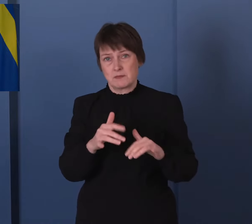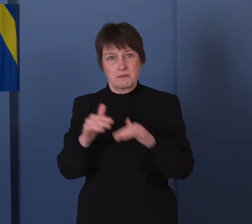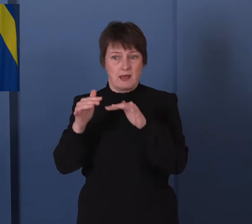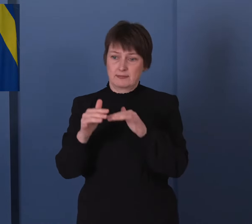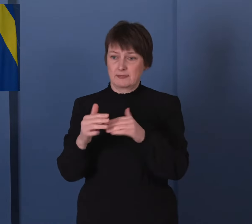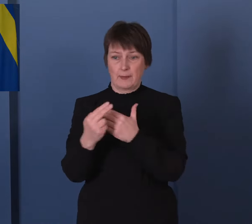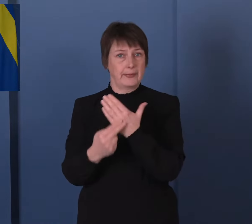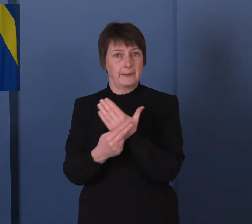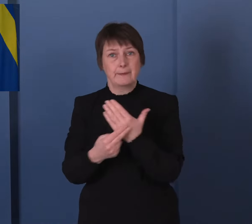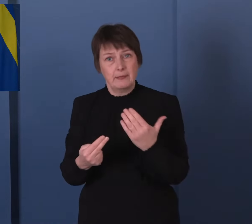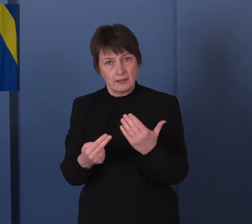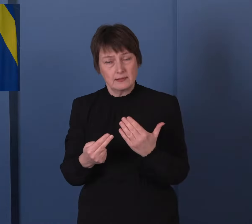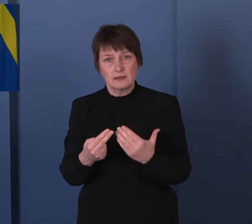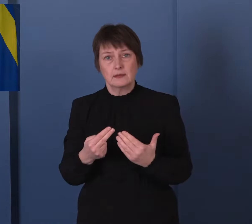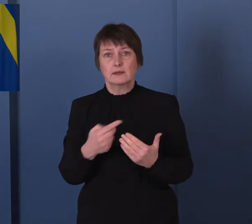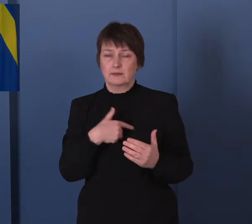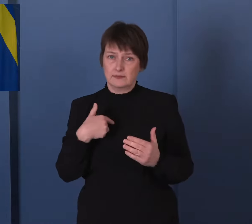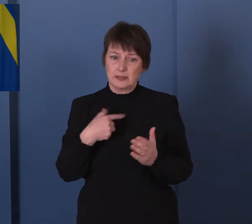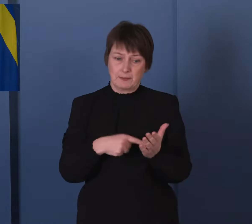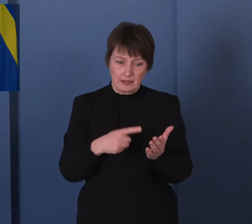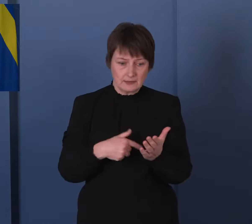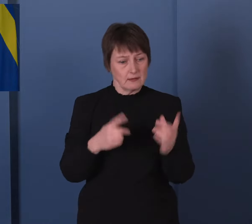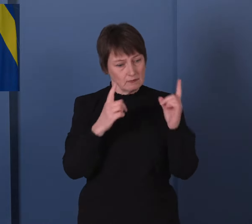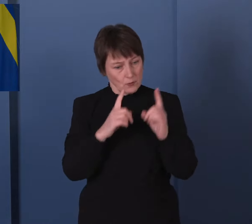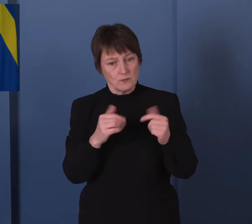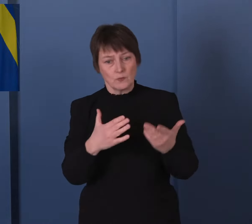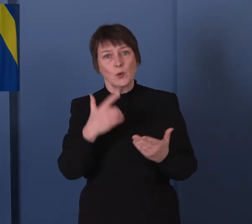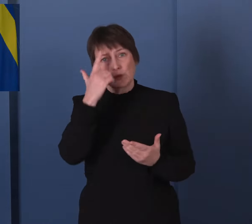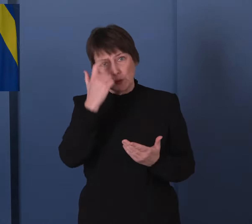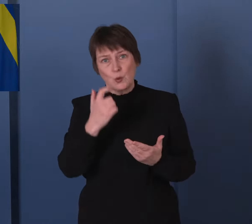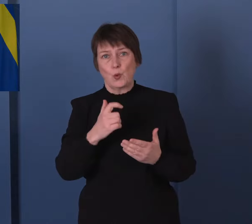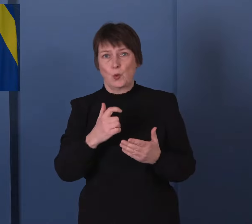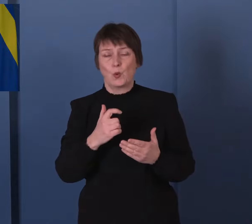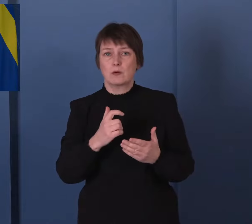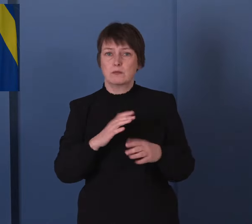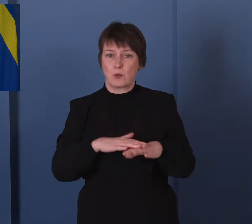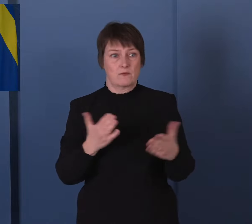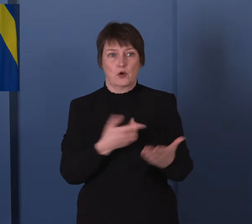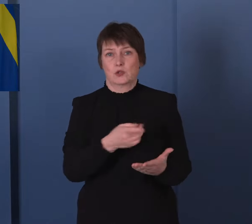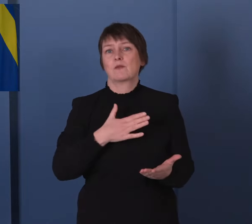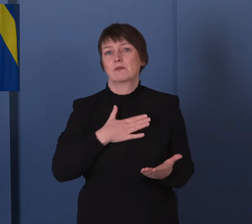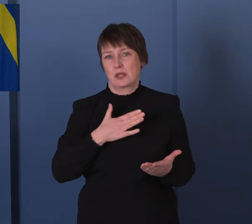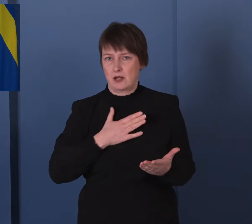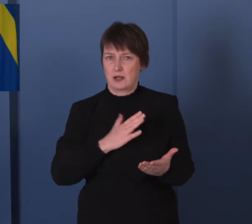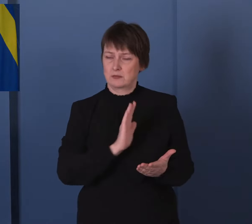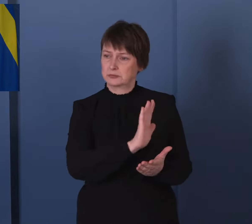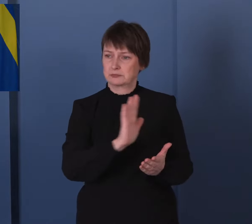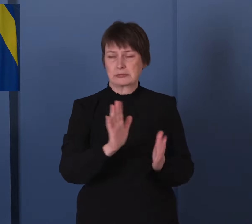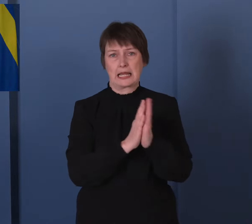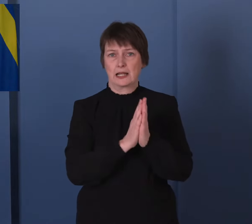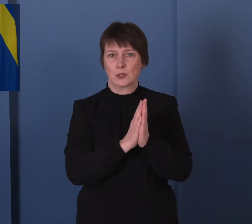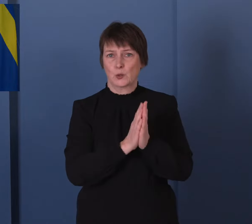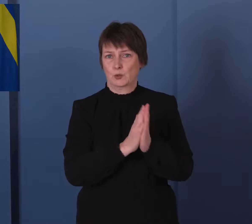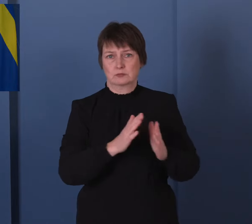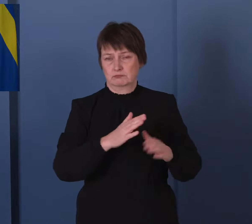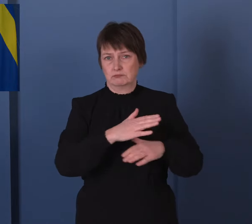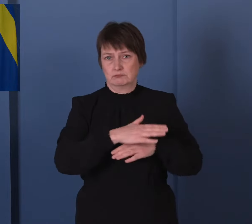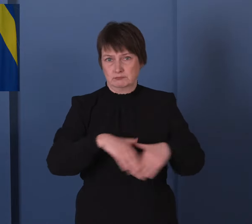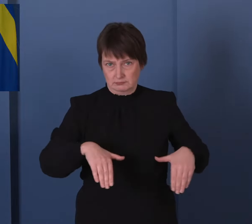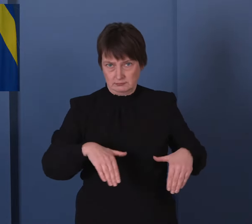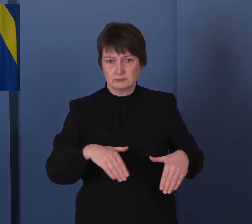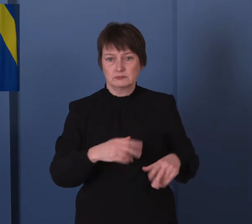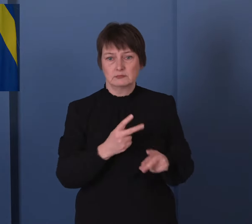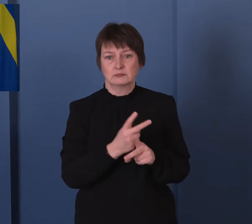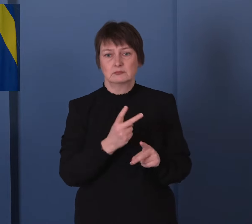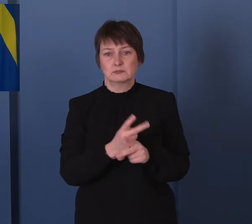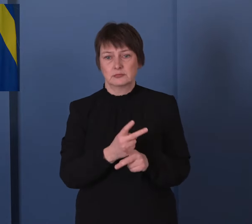and the support to do that. And I think there's also some legislation concerning to making open fire in Finland